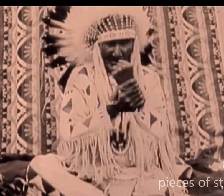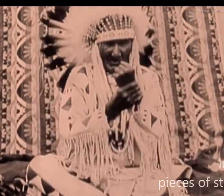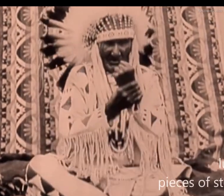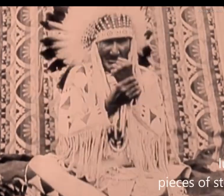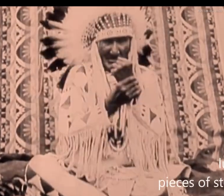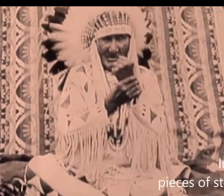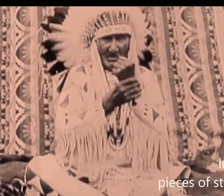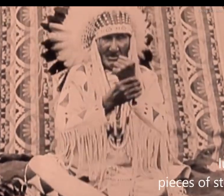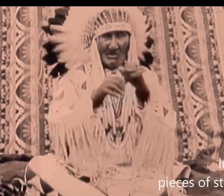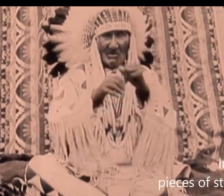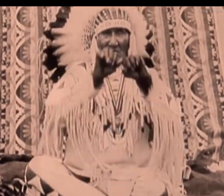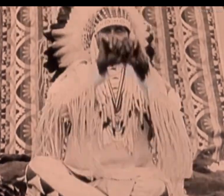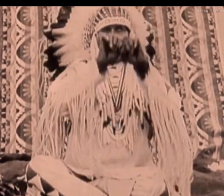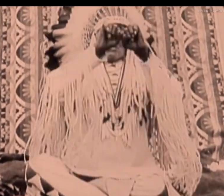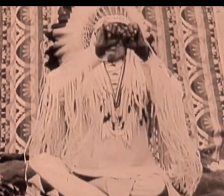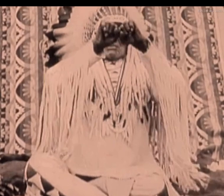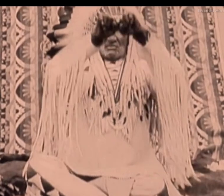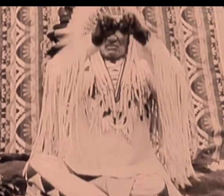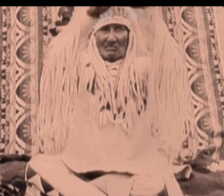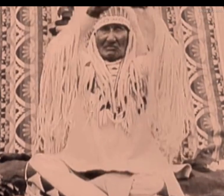a pound.